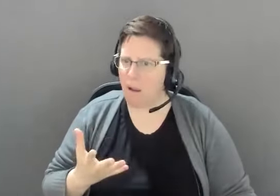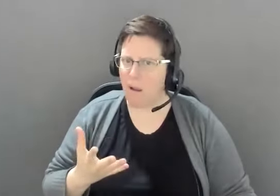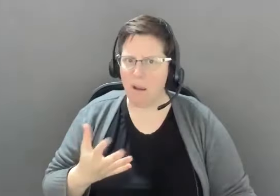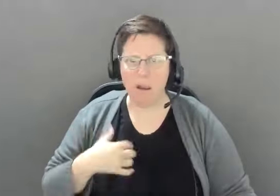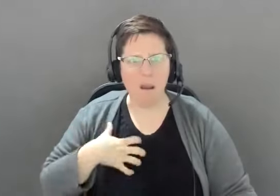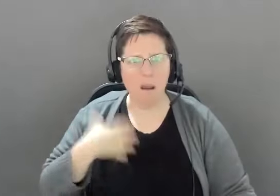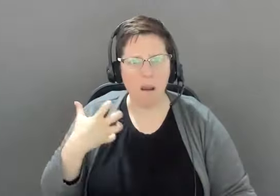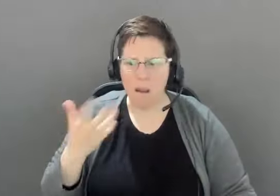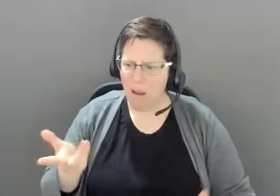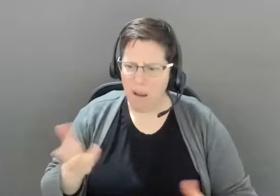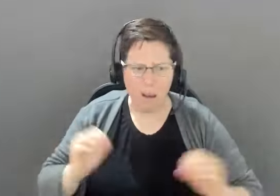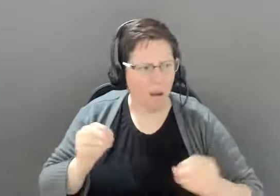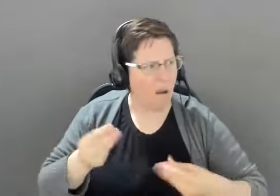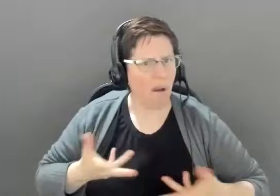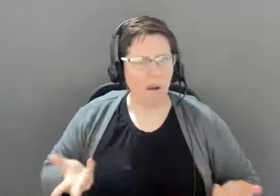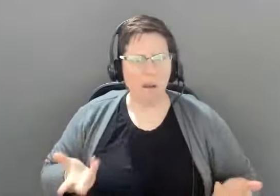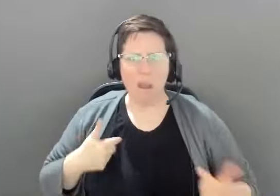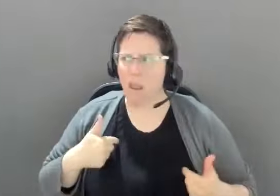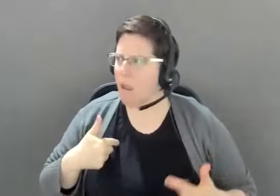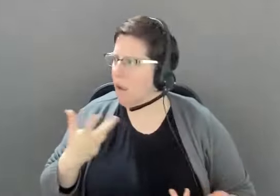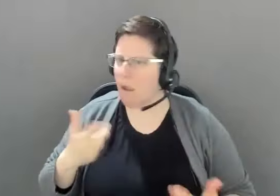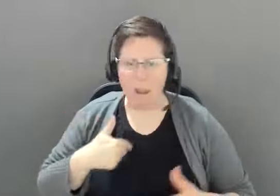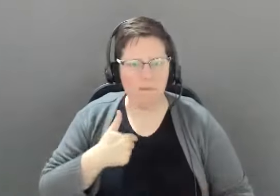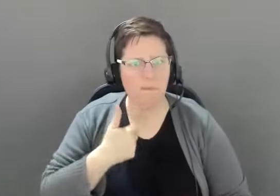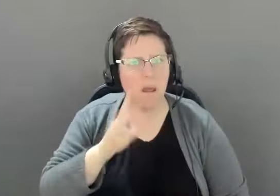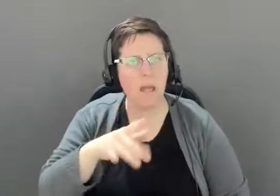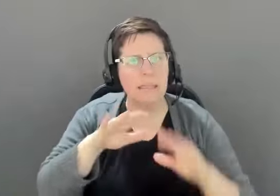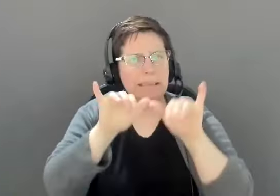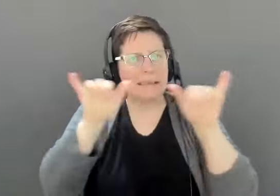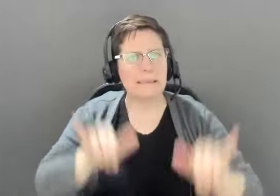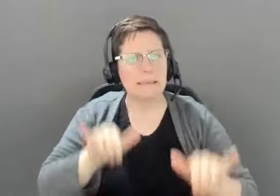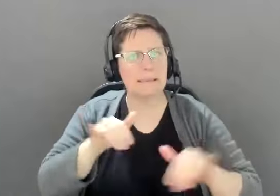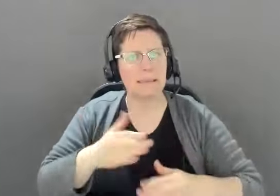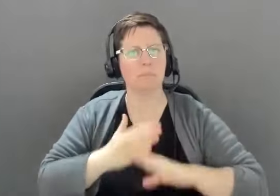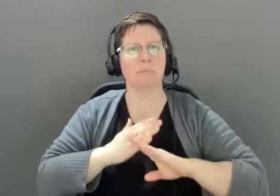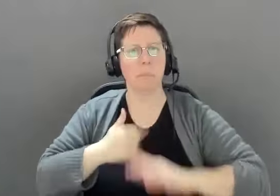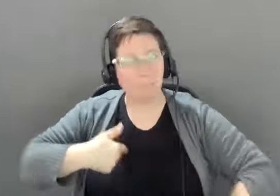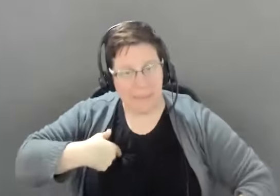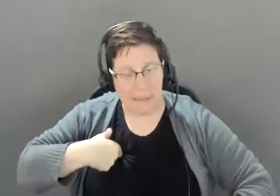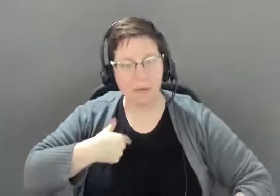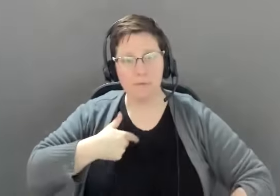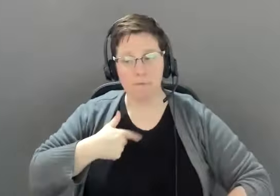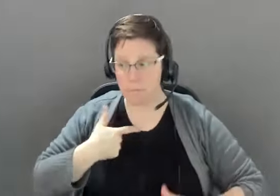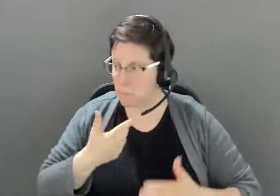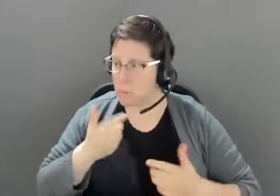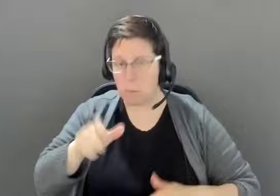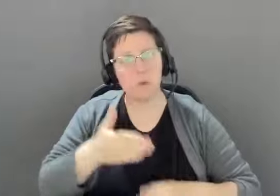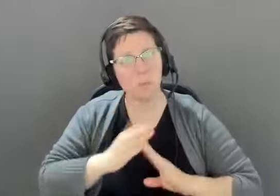angry. I felt completely betrayed by the system that was there to protect me. It almost felt malicious and